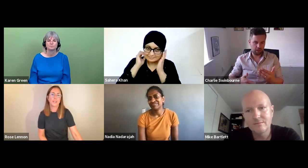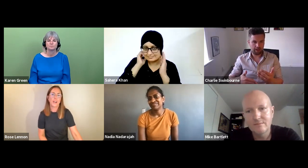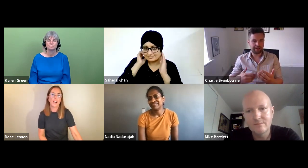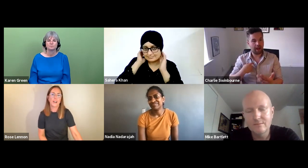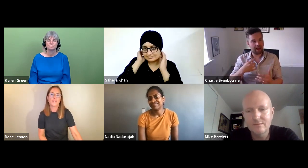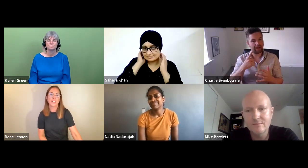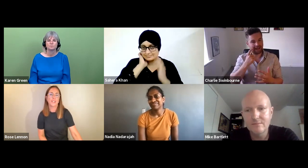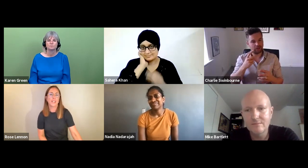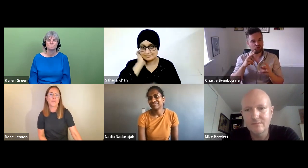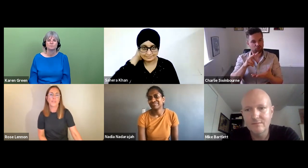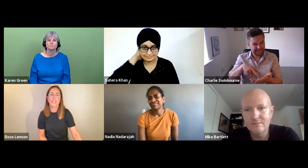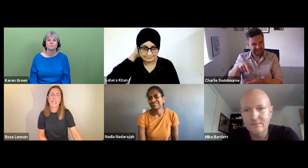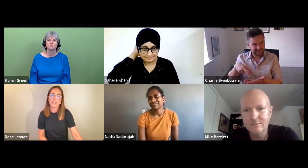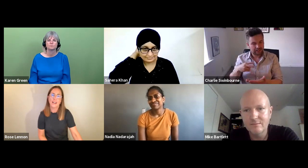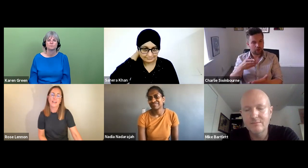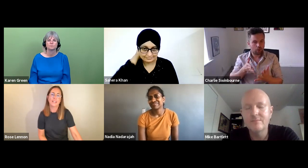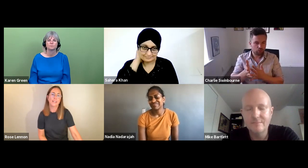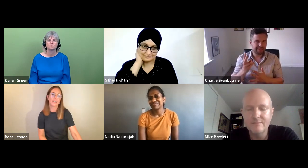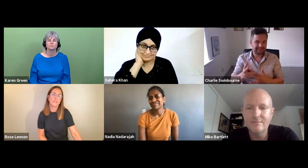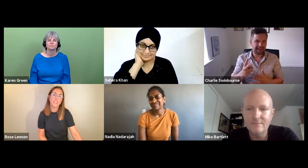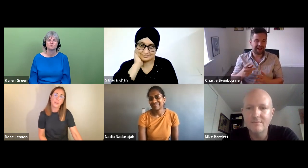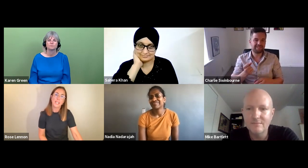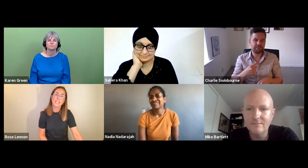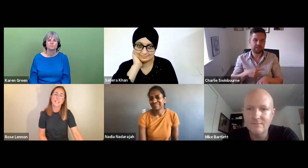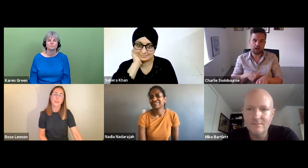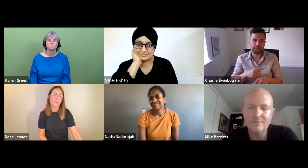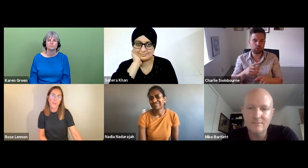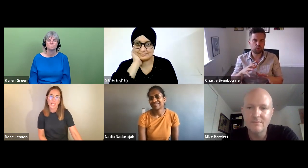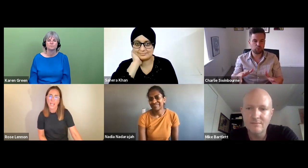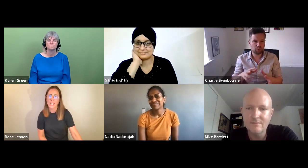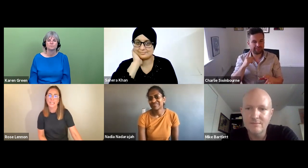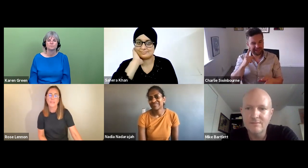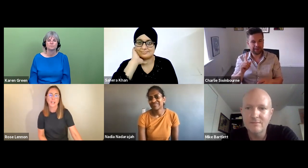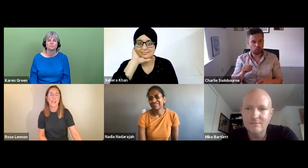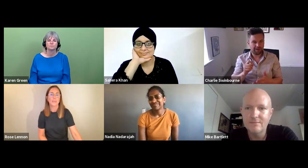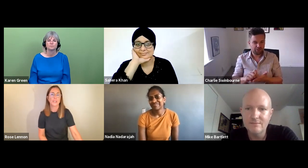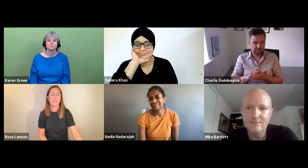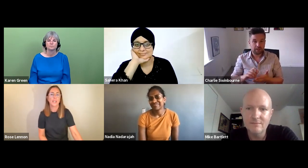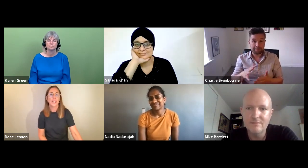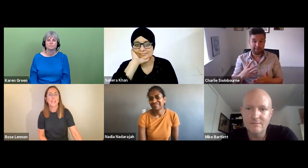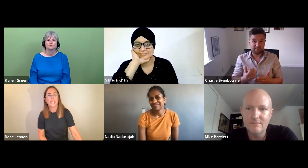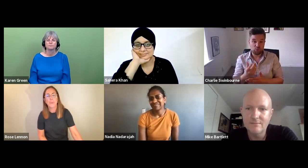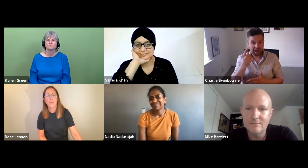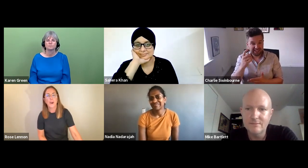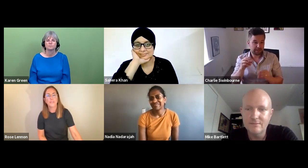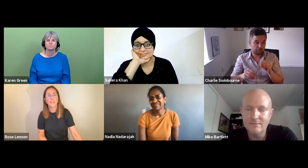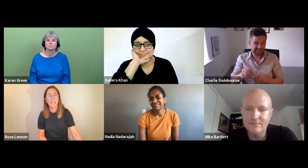a draft, and then 2 days before the deadline I can review it, go through it again, and have time to think about what I've